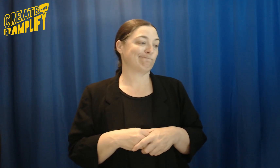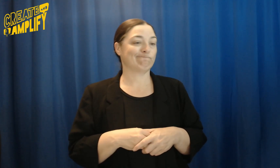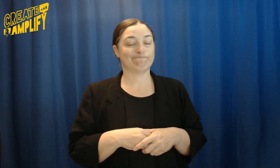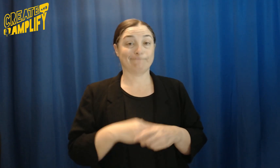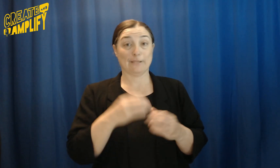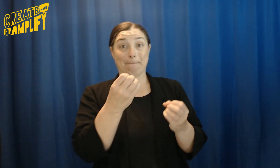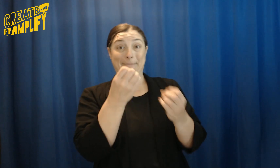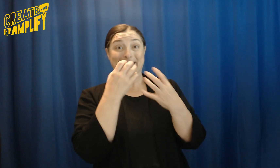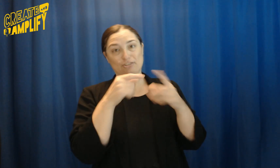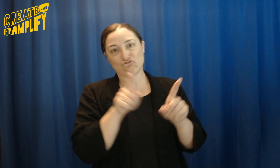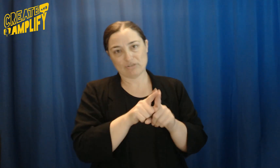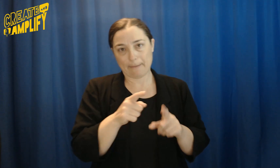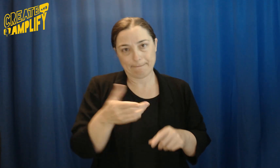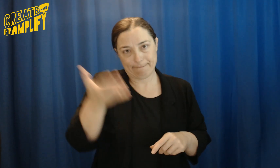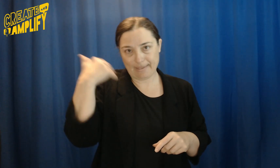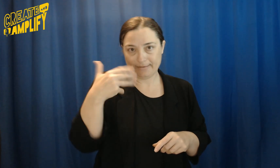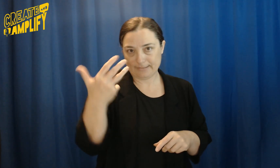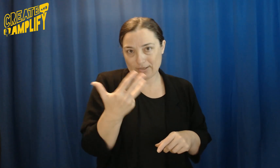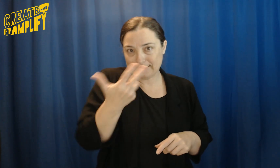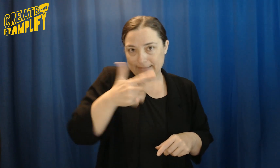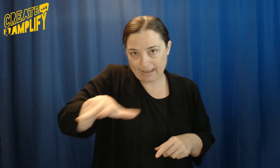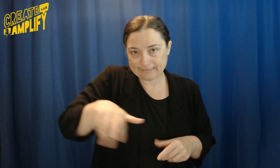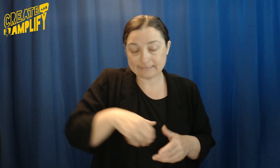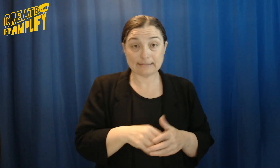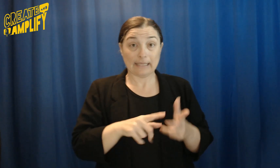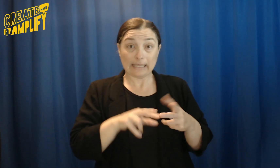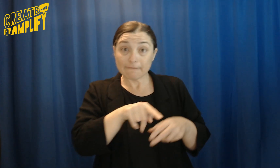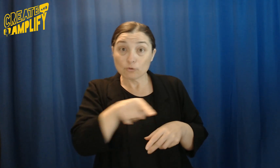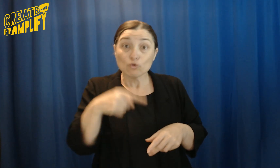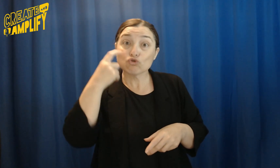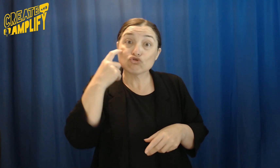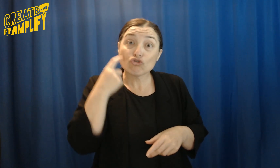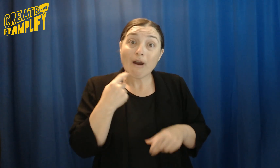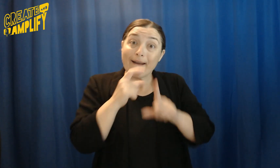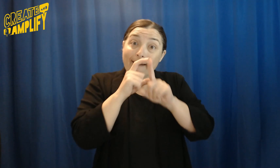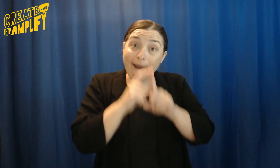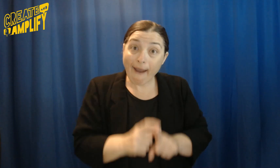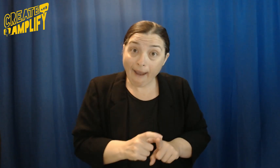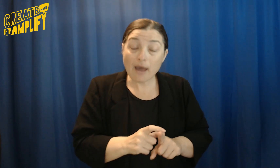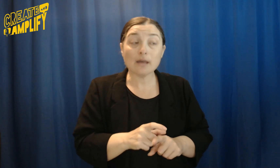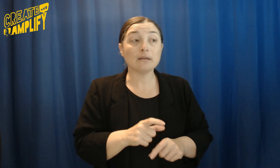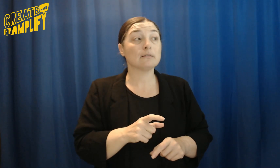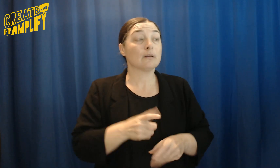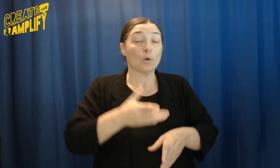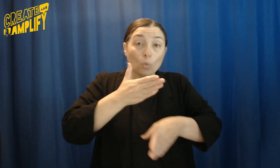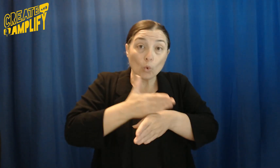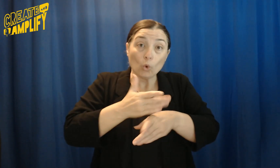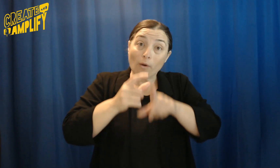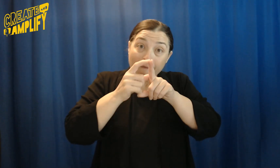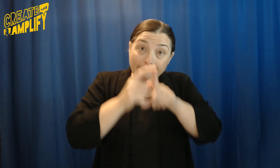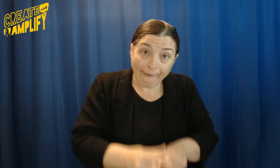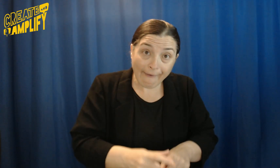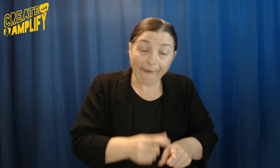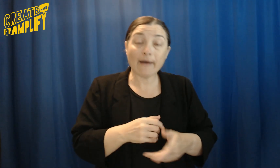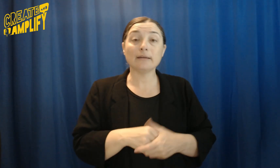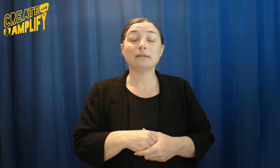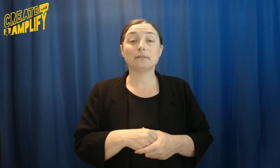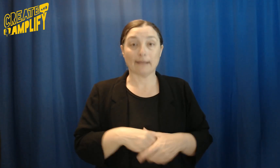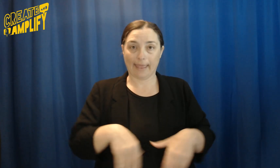80s received, was if you try hard enough, if you work hard enough, if you buy into the capitalist ideals of